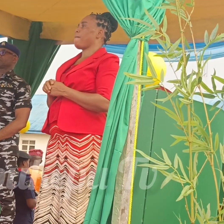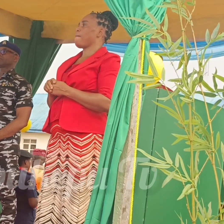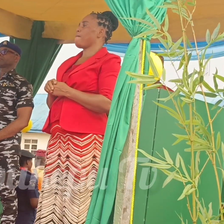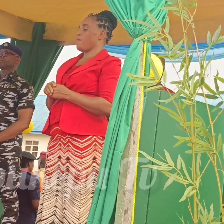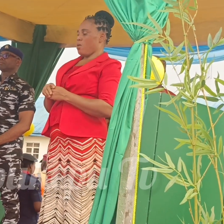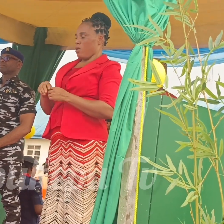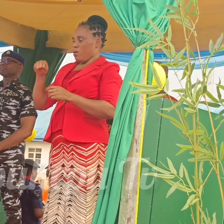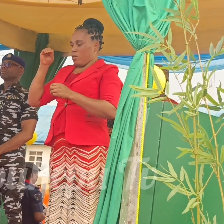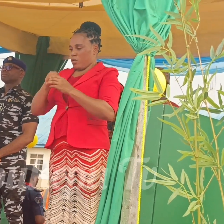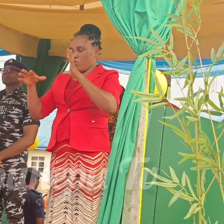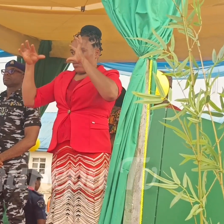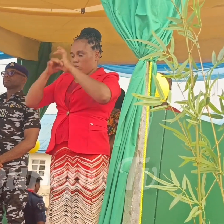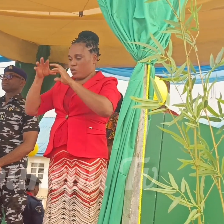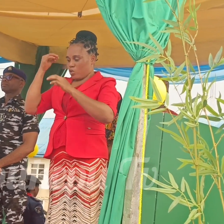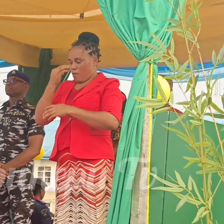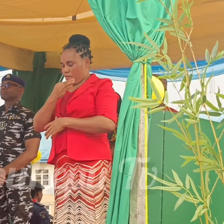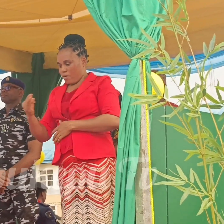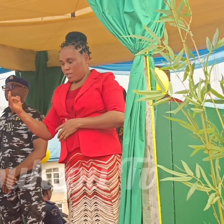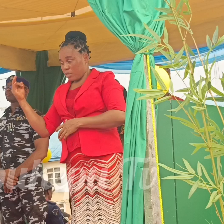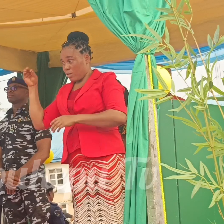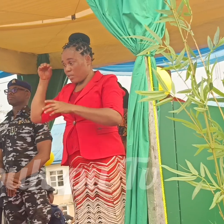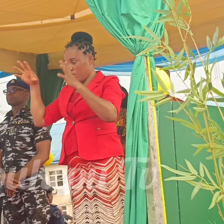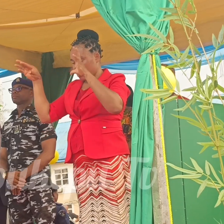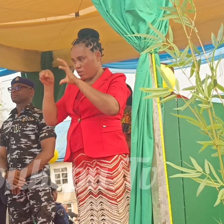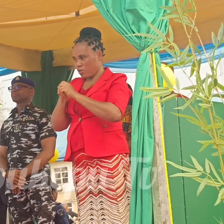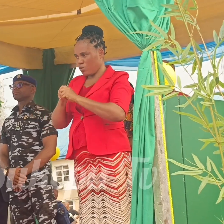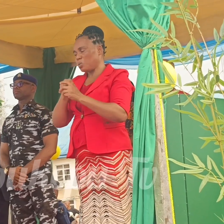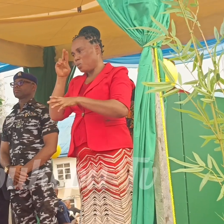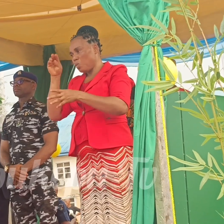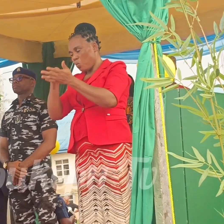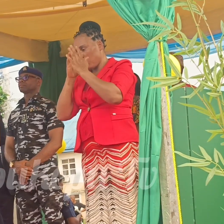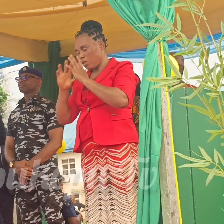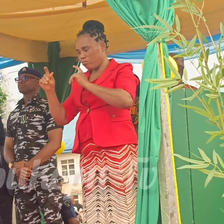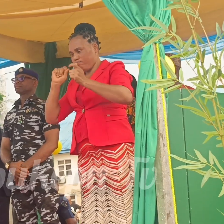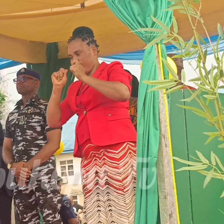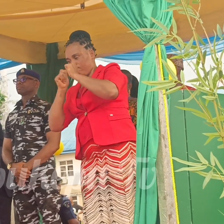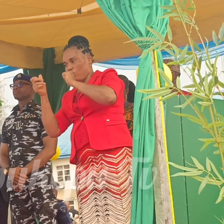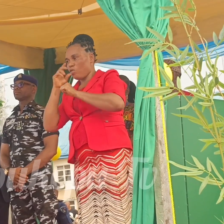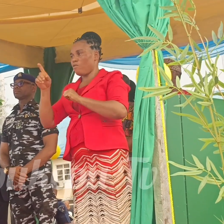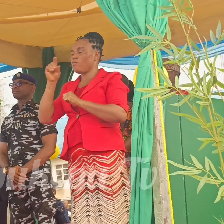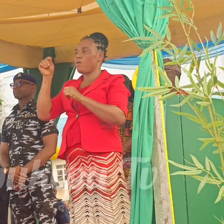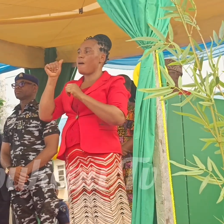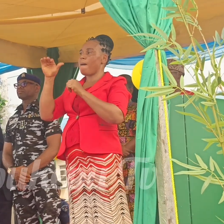A combination of factors, including ownership tussle of the Aba ring-fence,